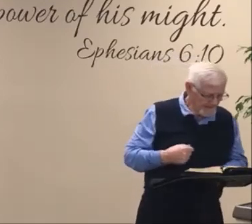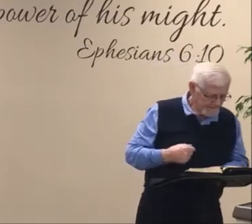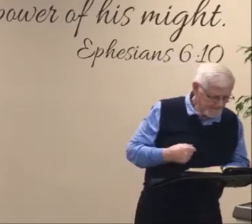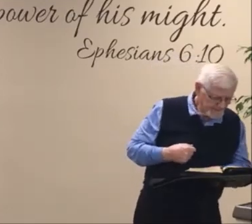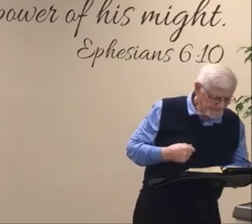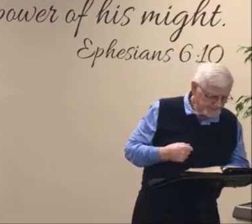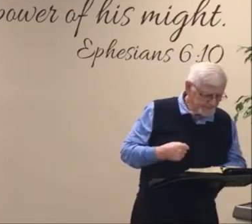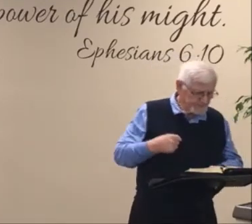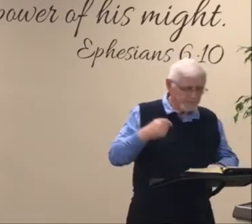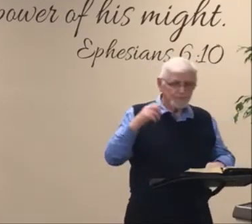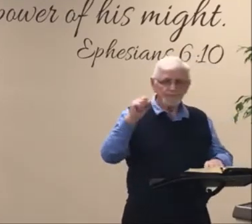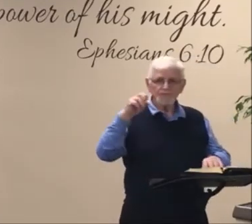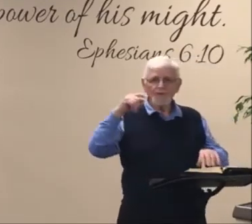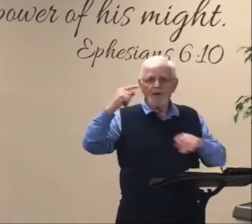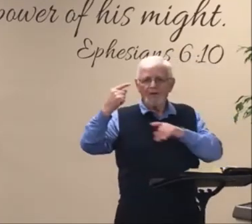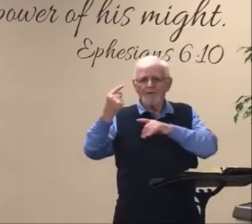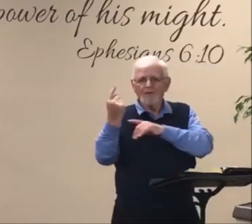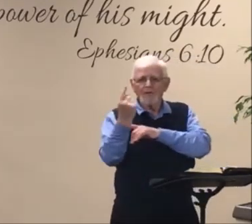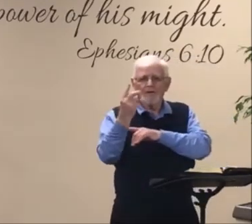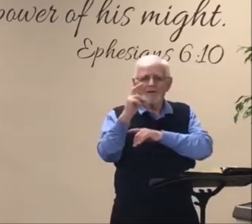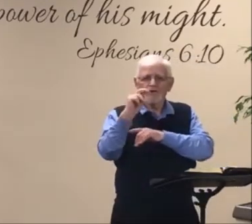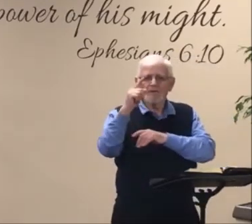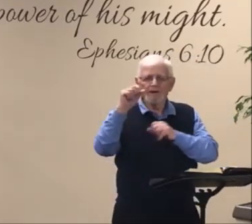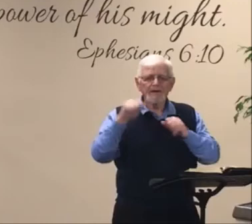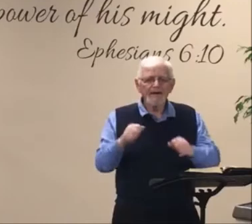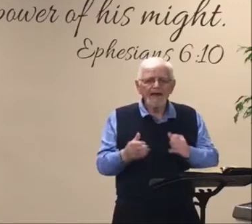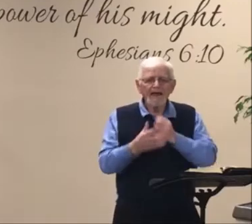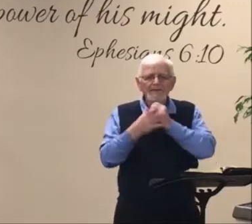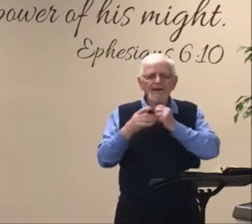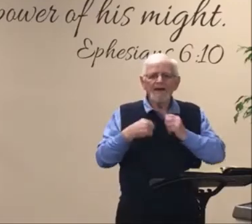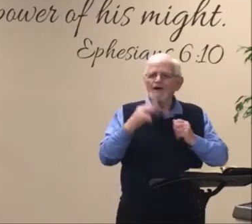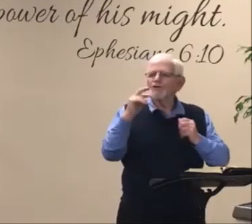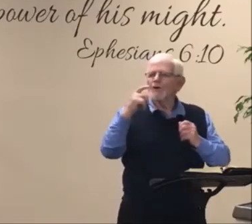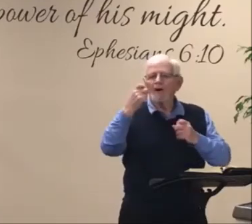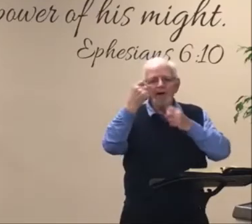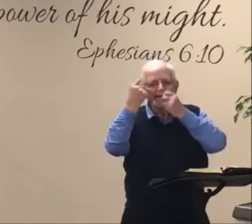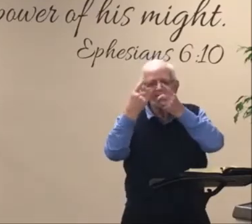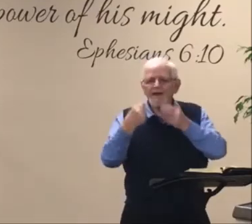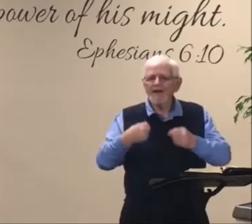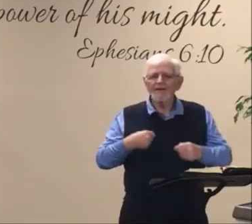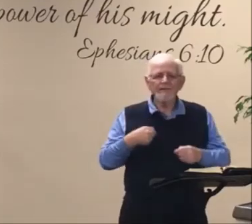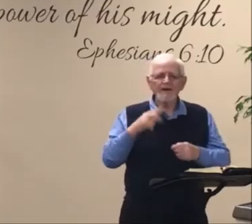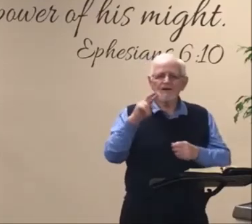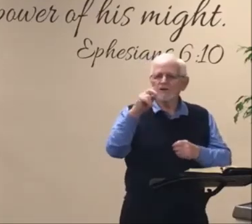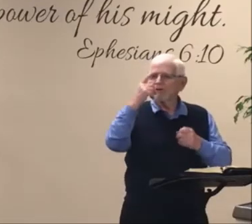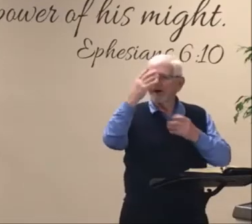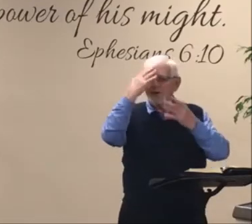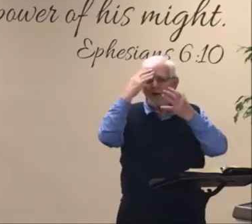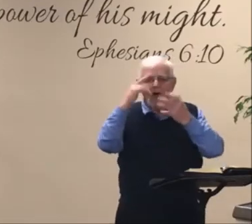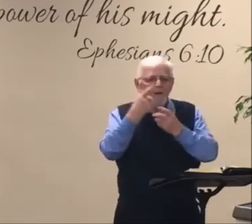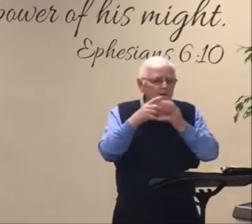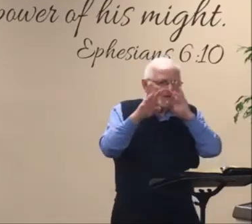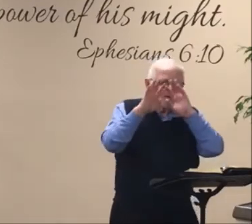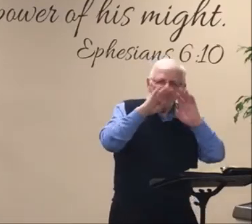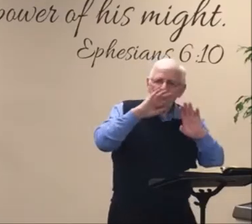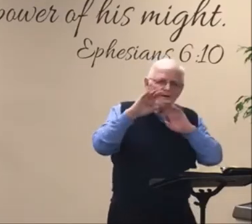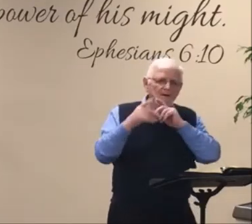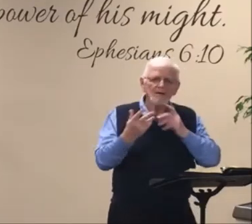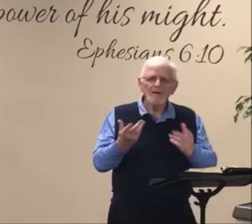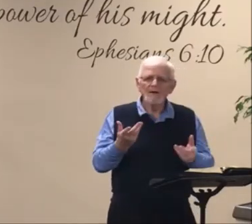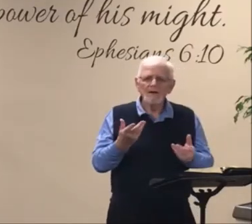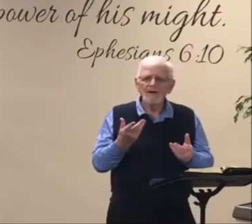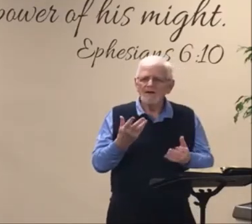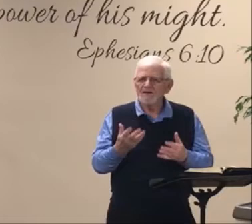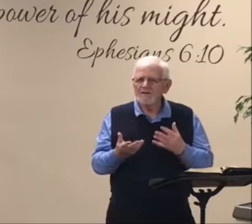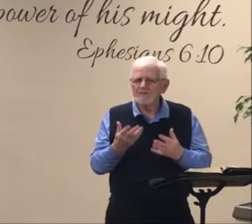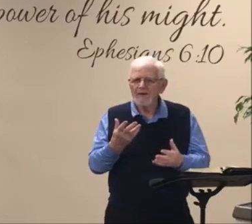so alone. I have nobody that can help me. Nobody understands. Nobody knows what I'm going through. And that